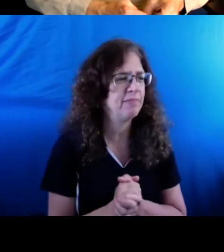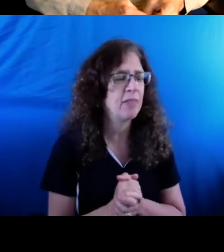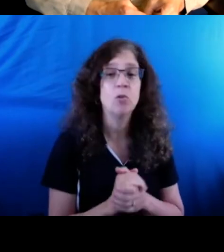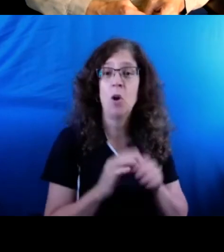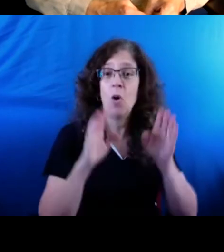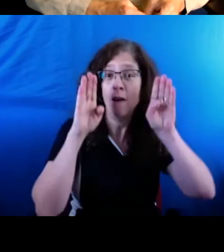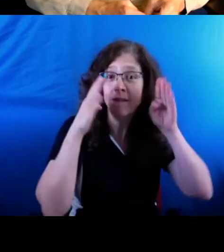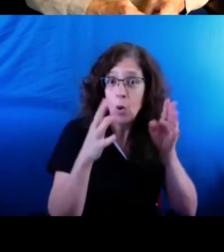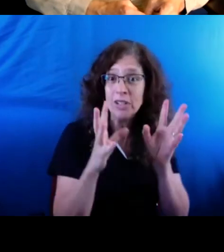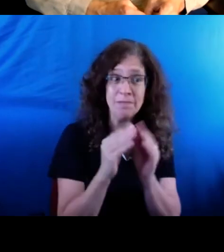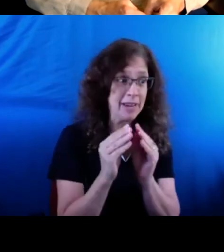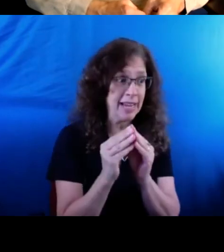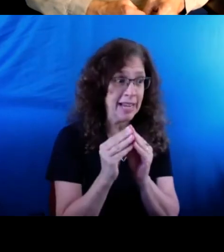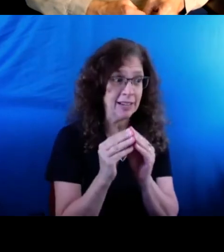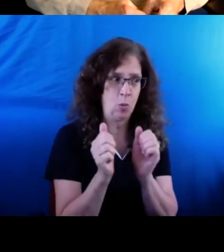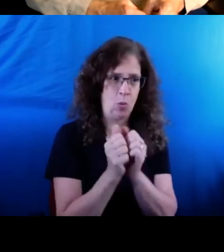the students?